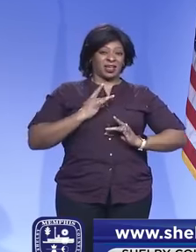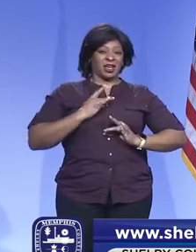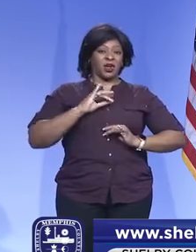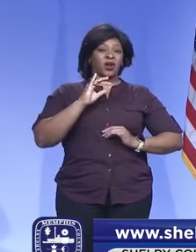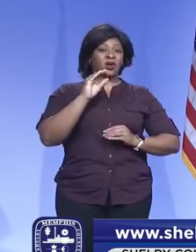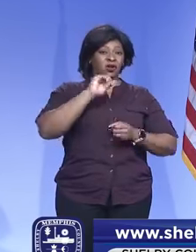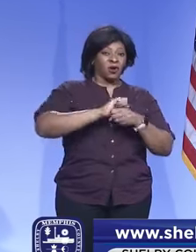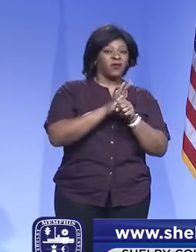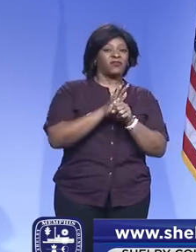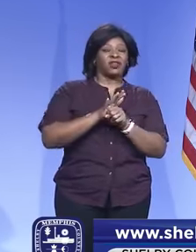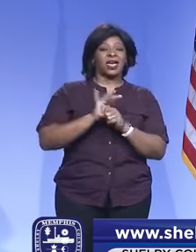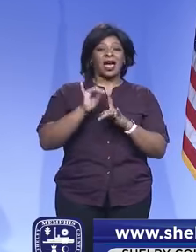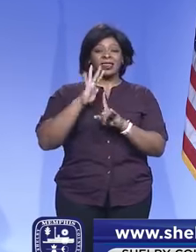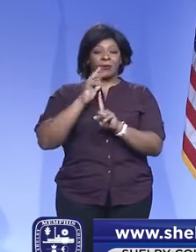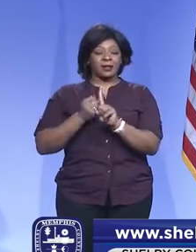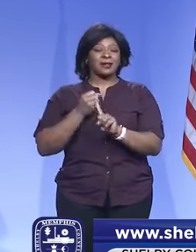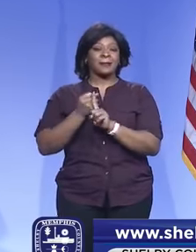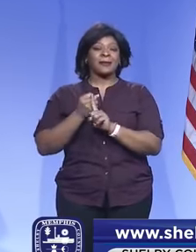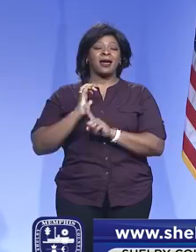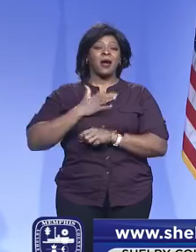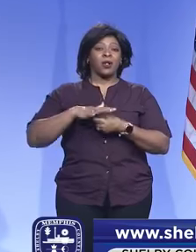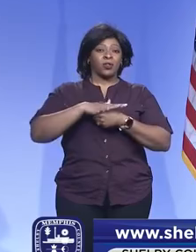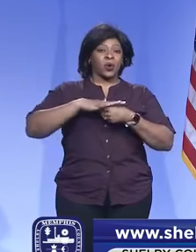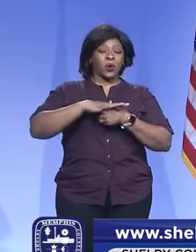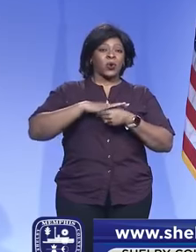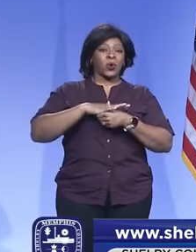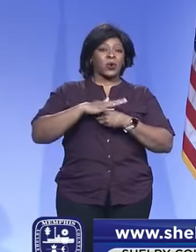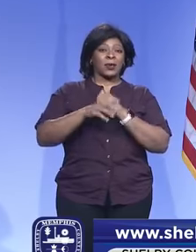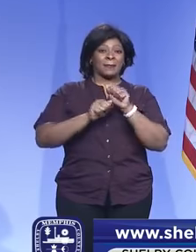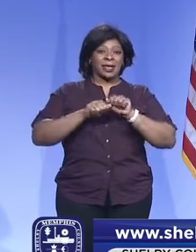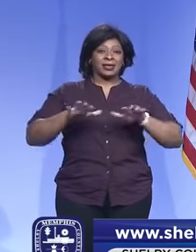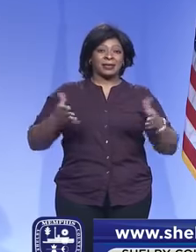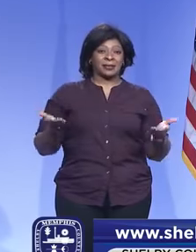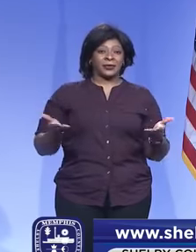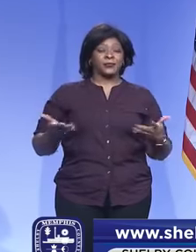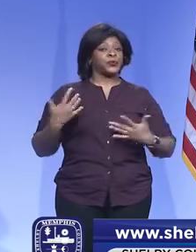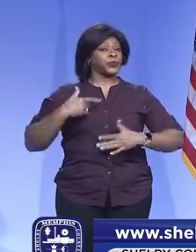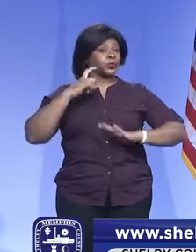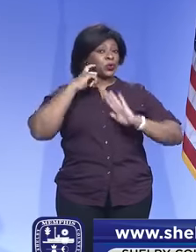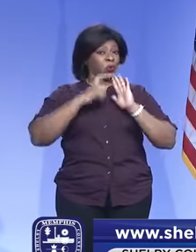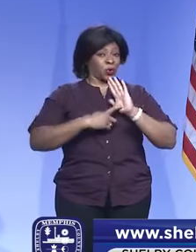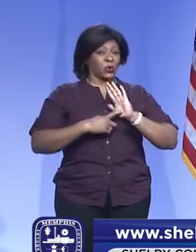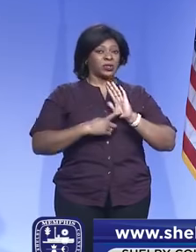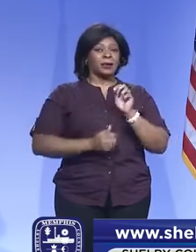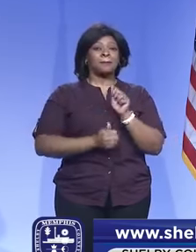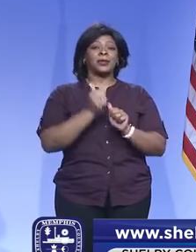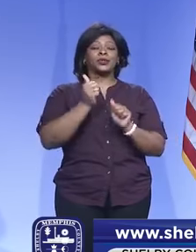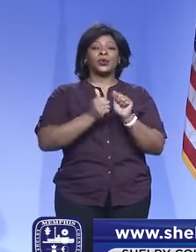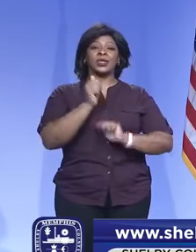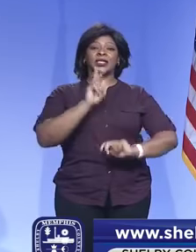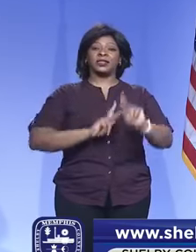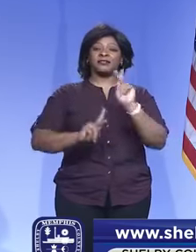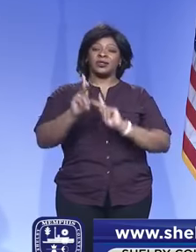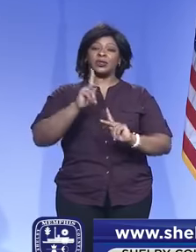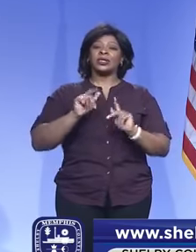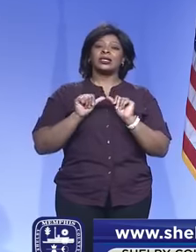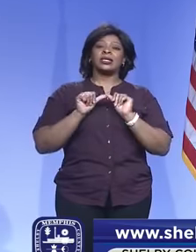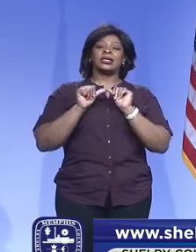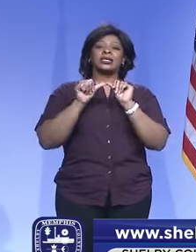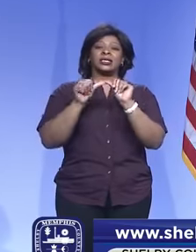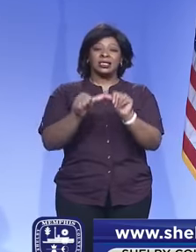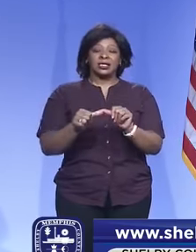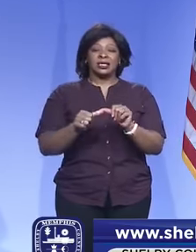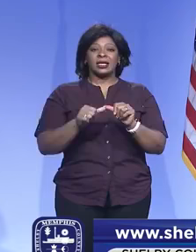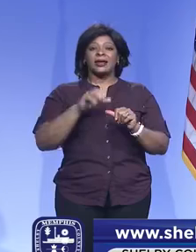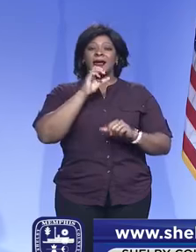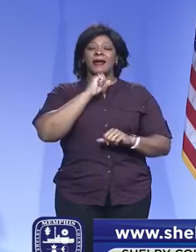COVID and how that impacts our local pandemic. And what we know is that the majority of individuals continue to be